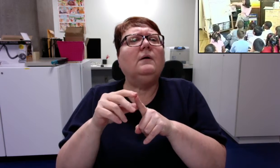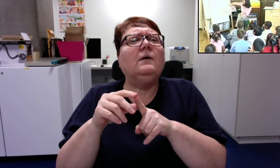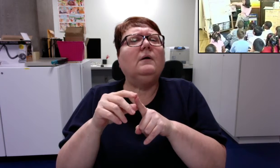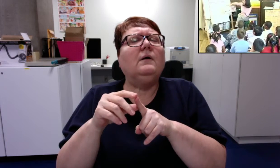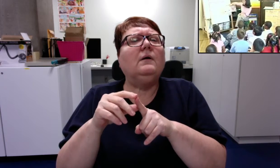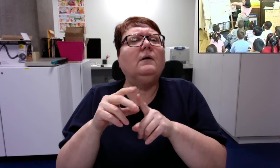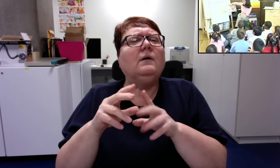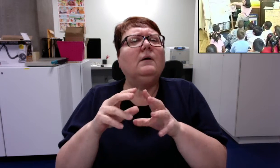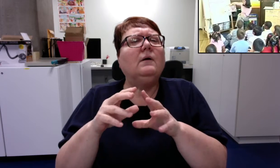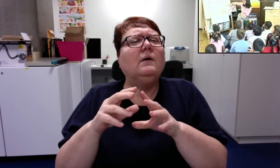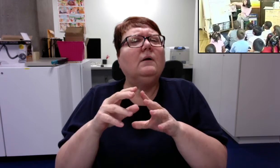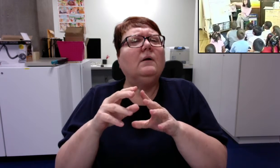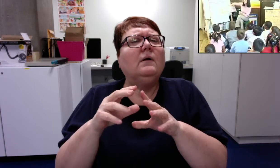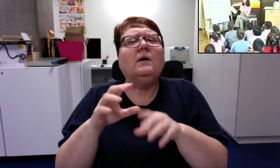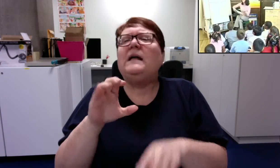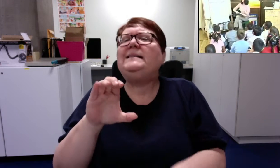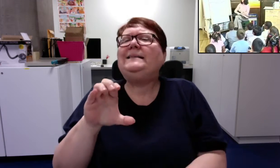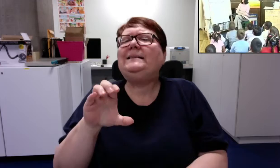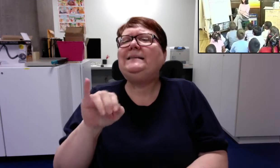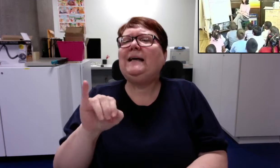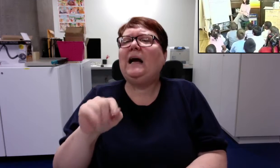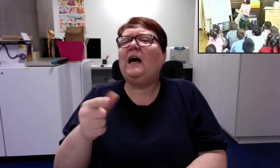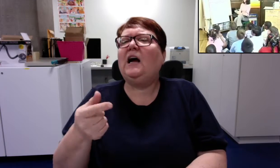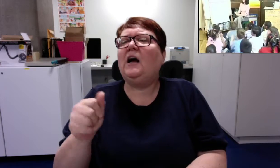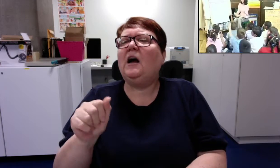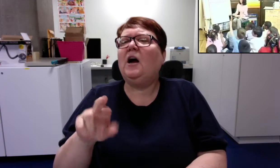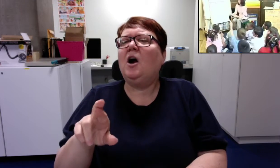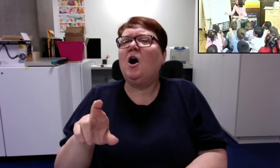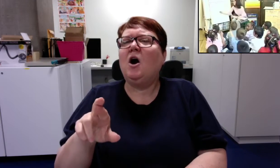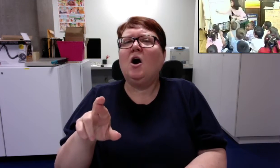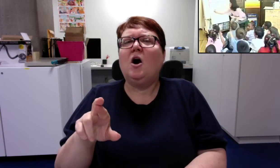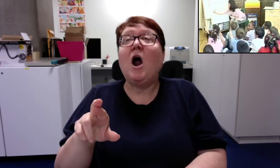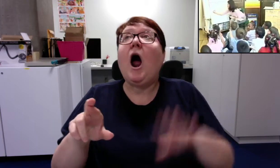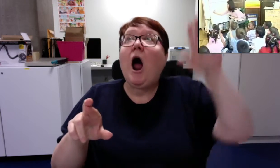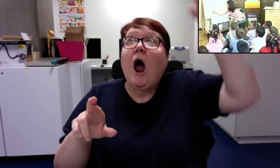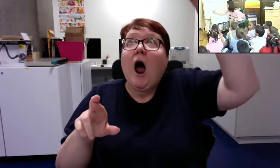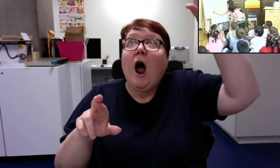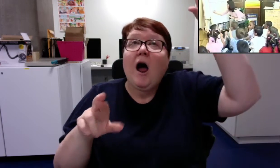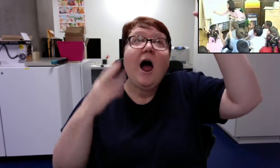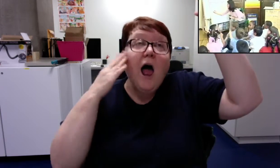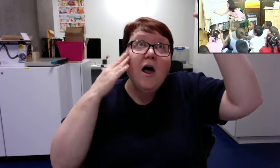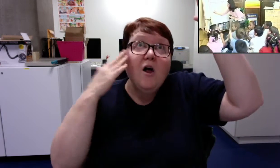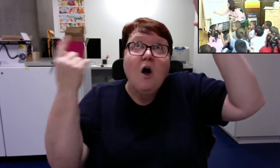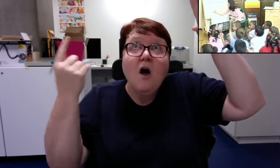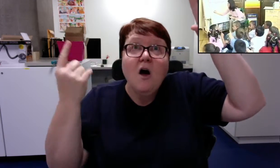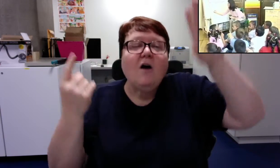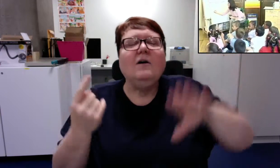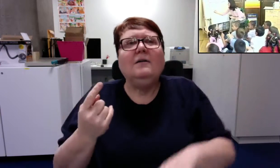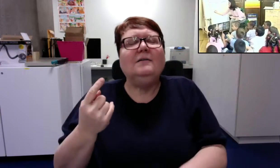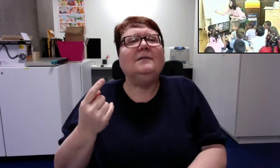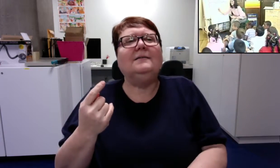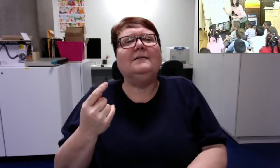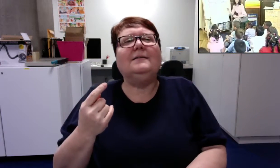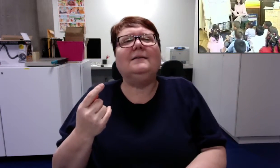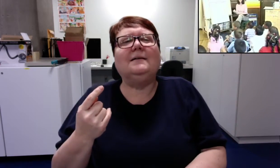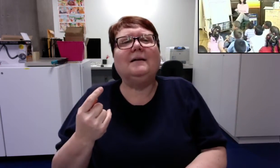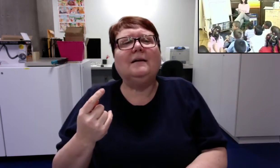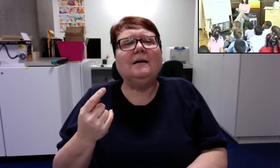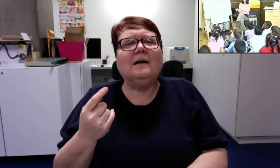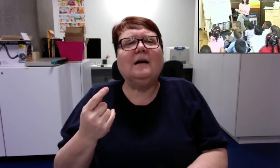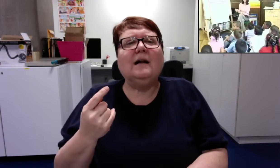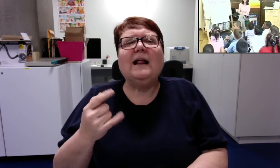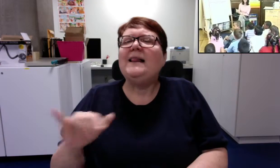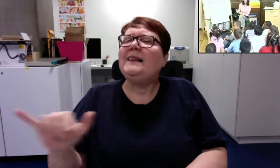Cigarettes. What was the word? Cigar. Cigar. I could tell you. Cigars smell like